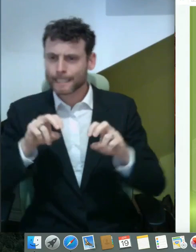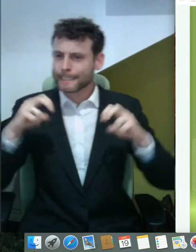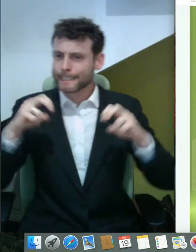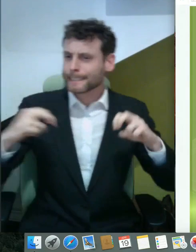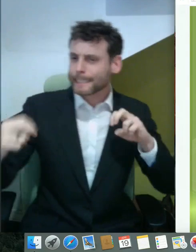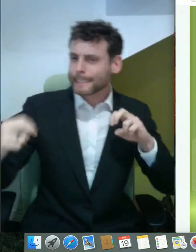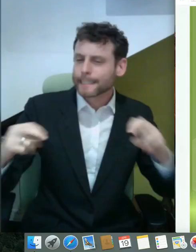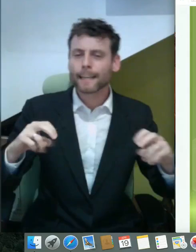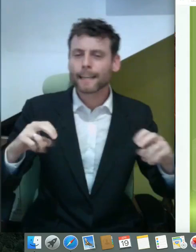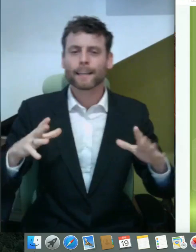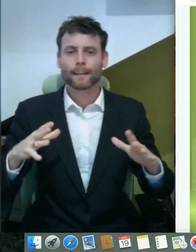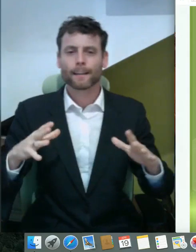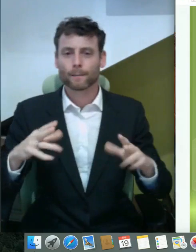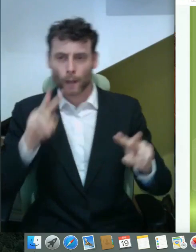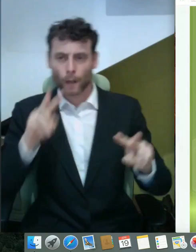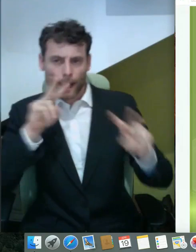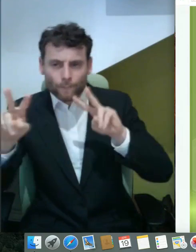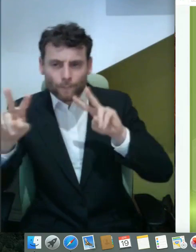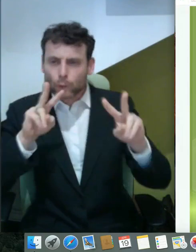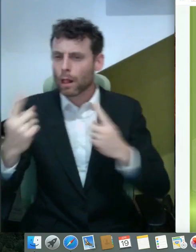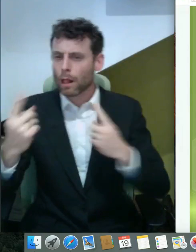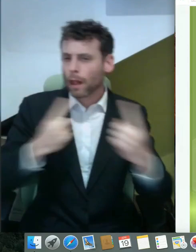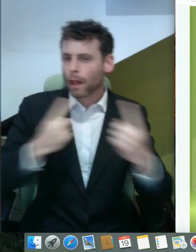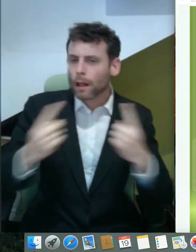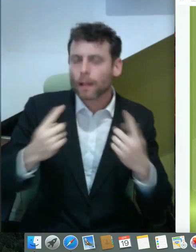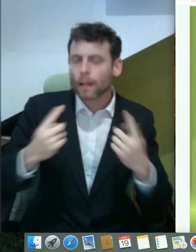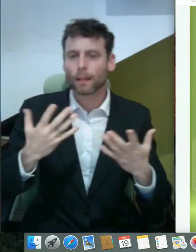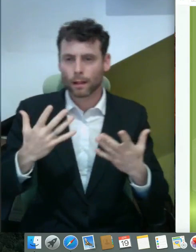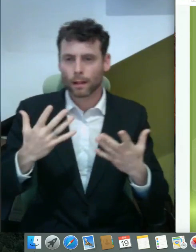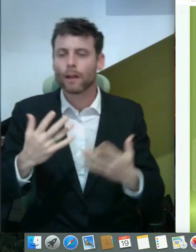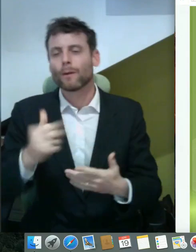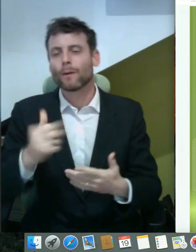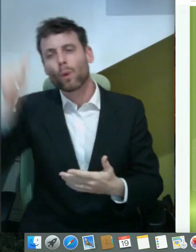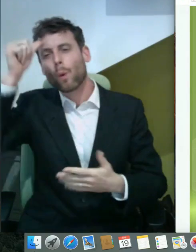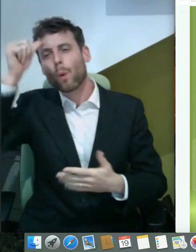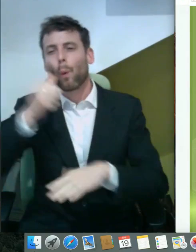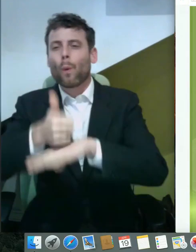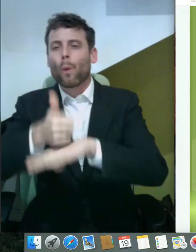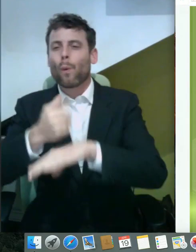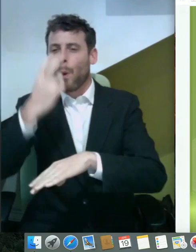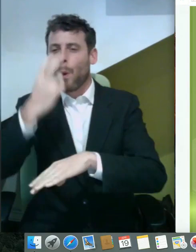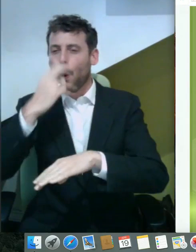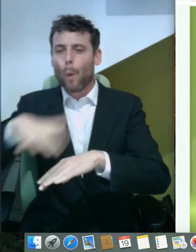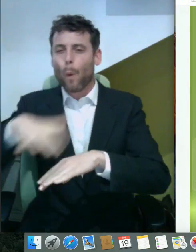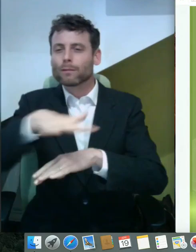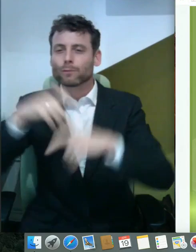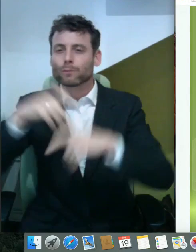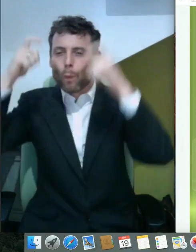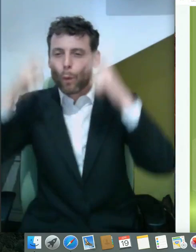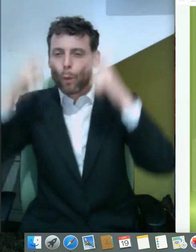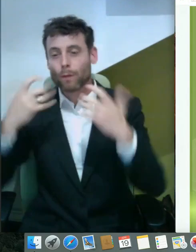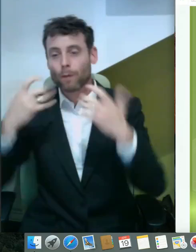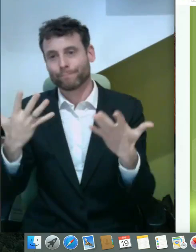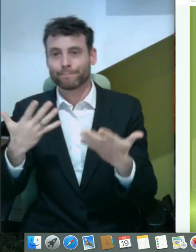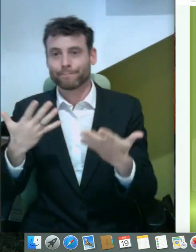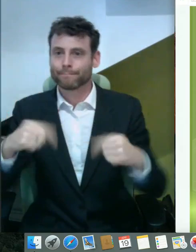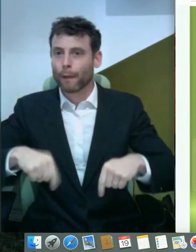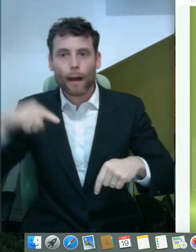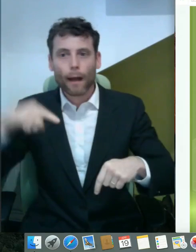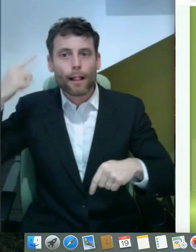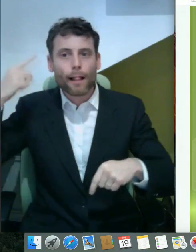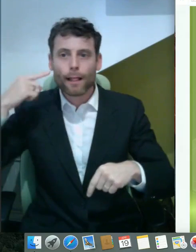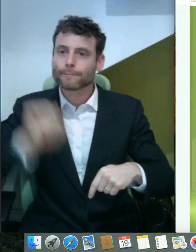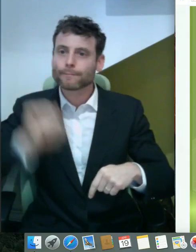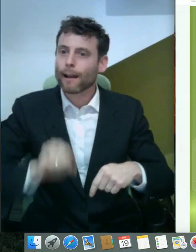the court. Often the older courts that we come across, a lot of those in London, are very old